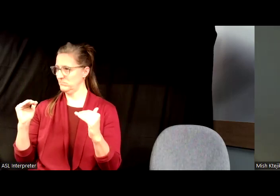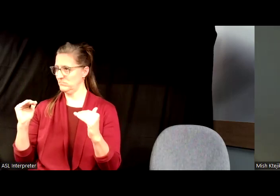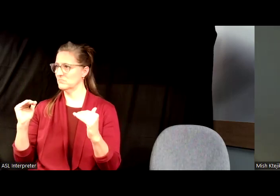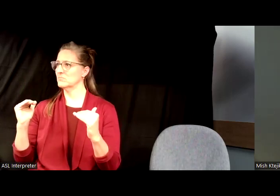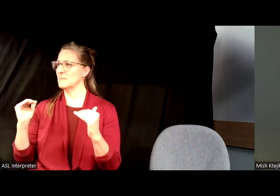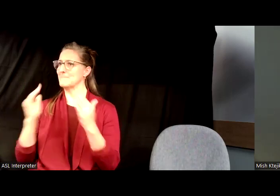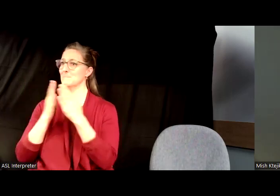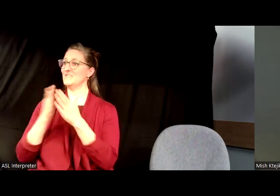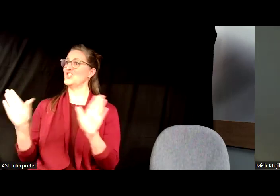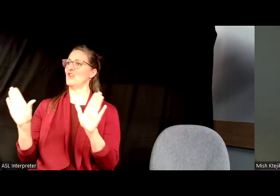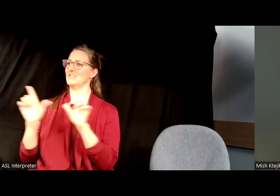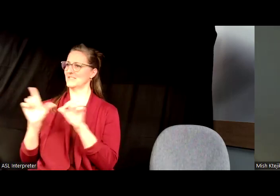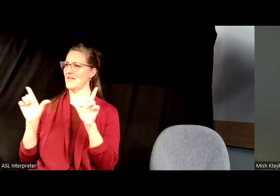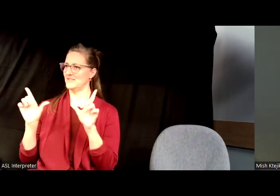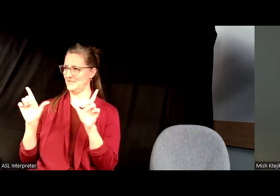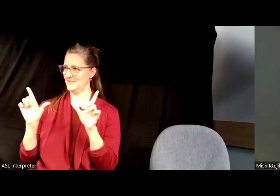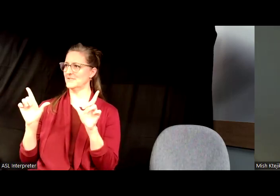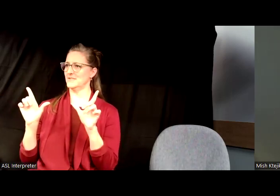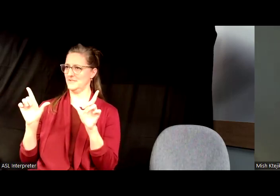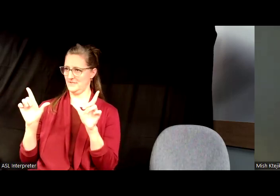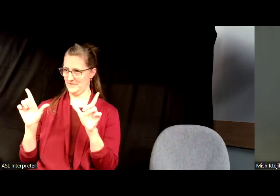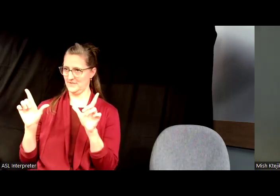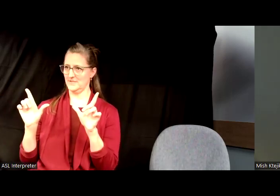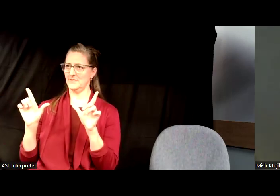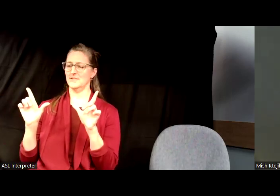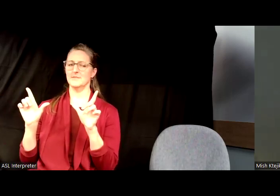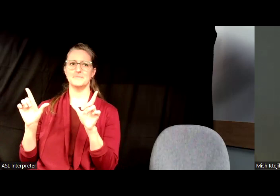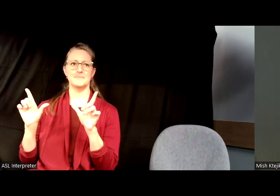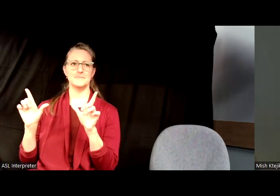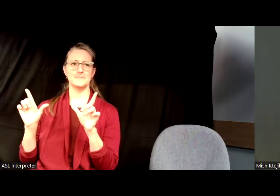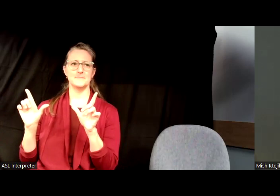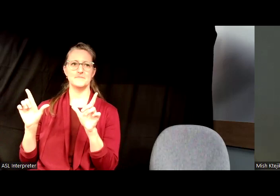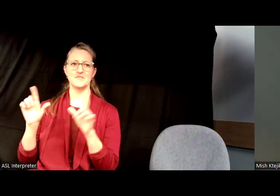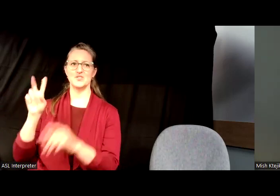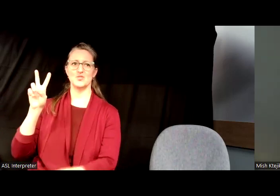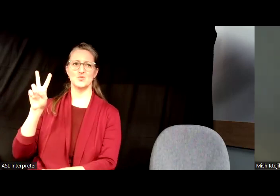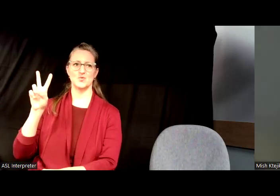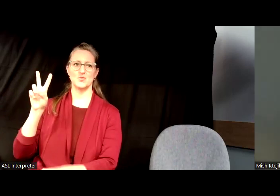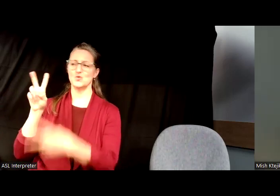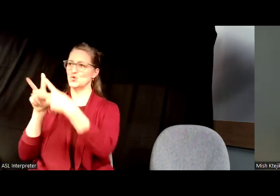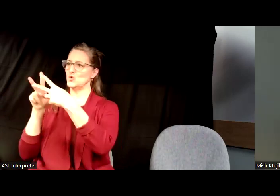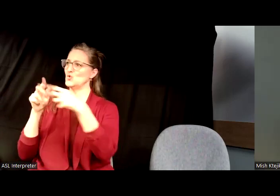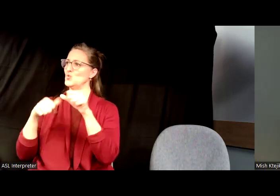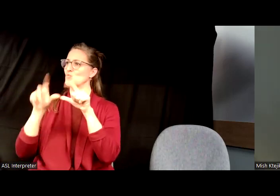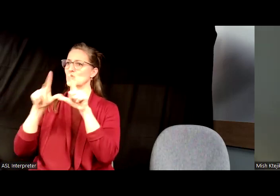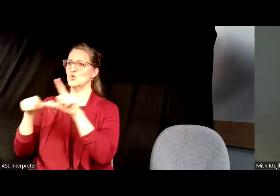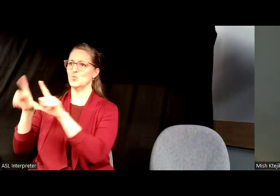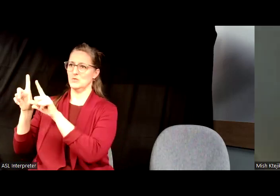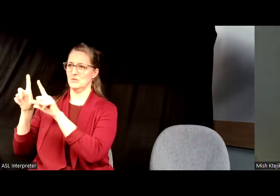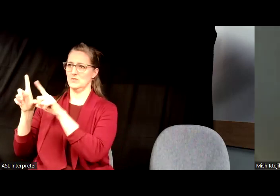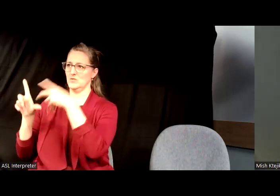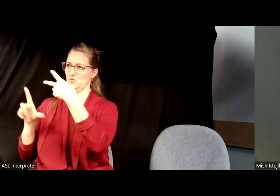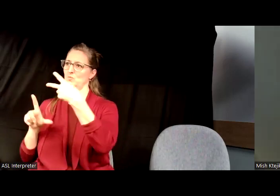the generalist license. So this is the two renewals.